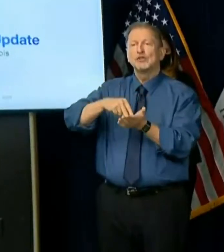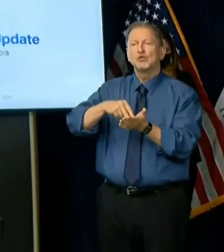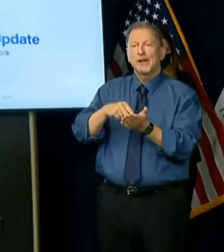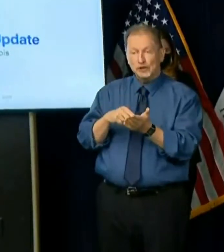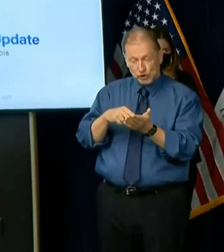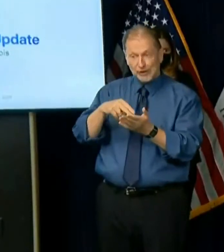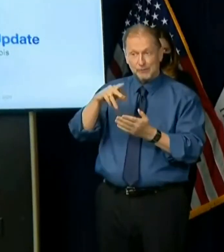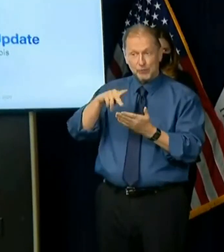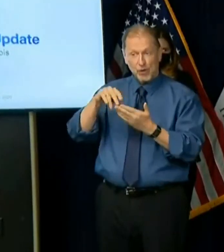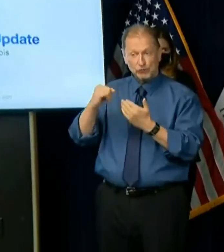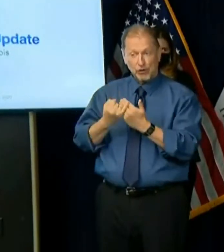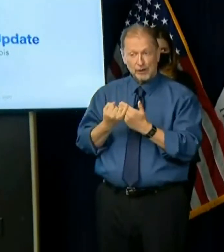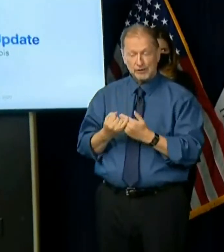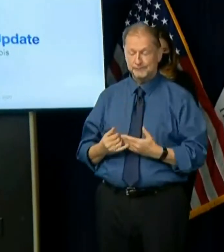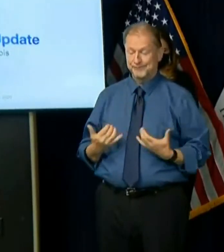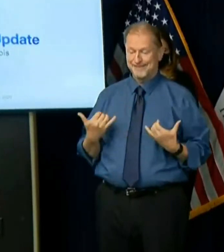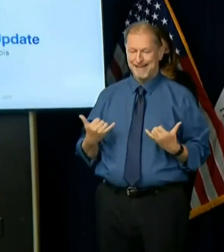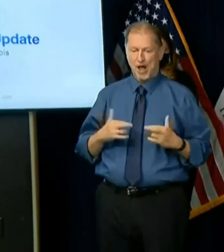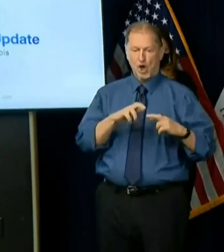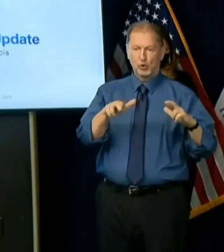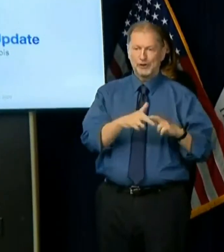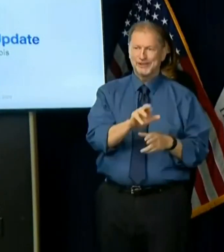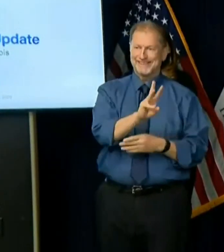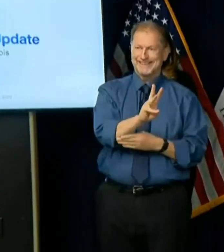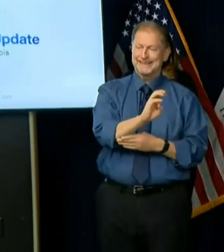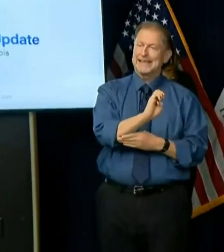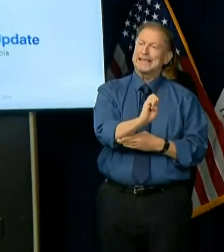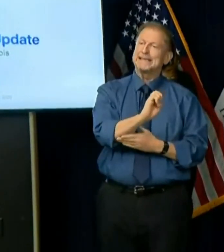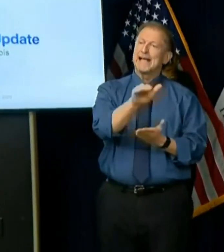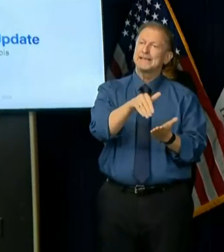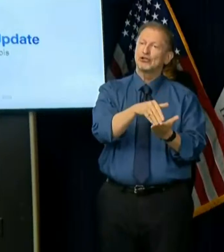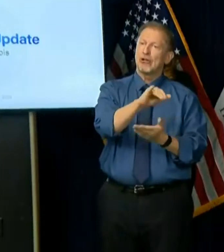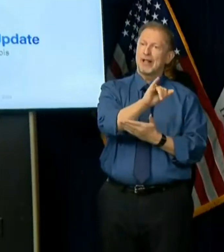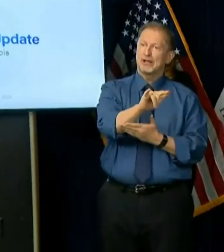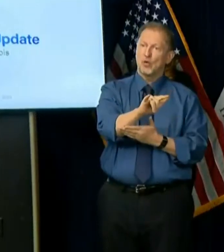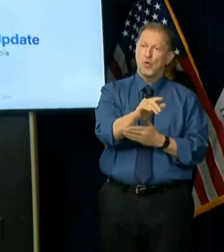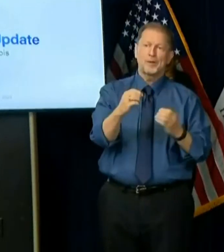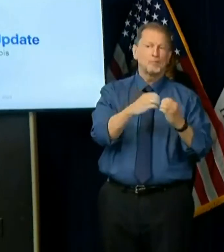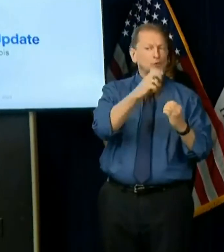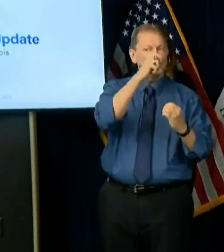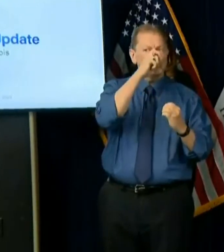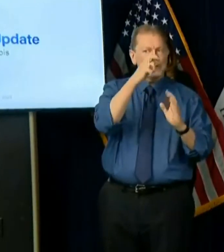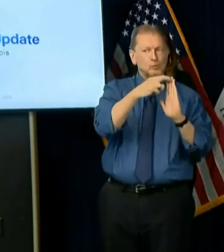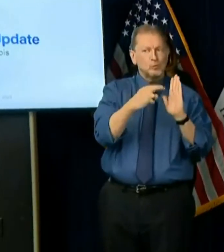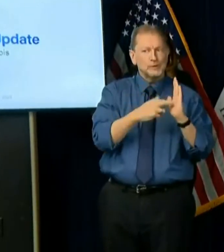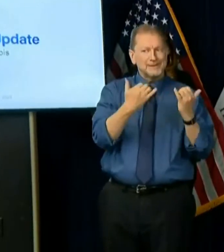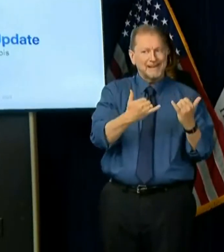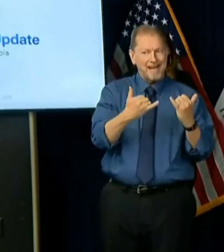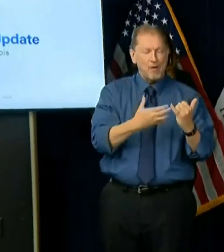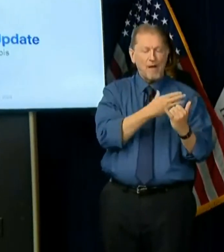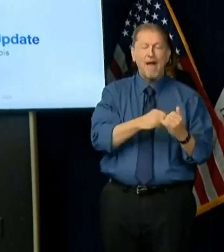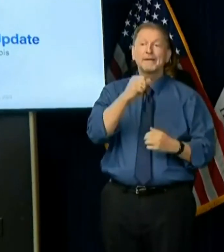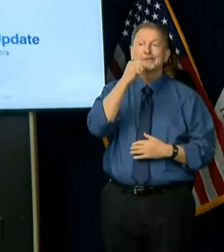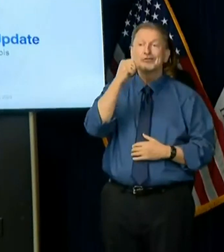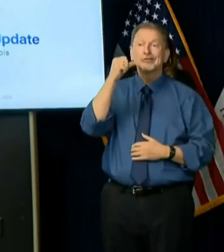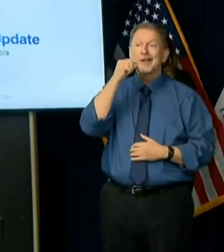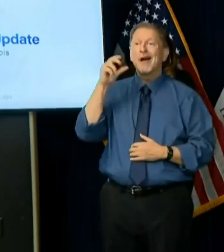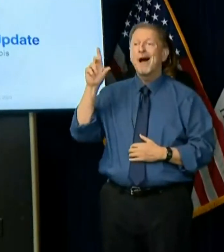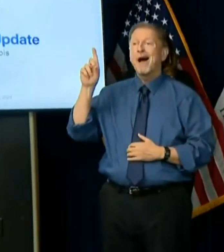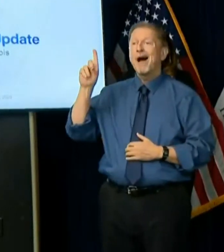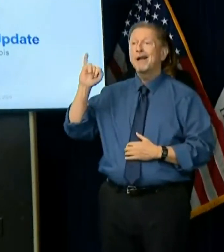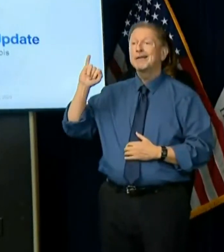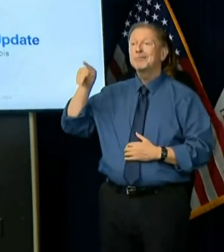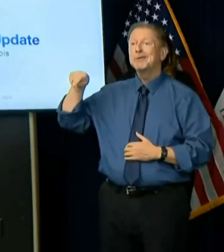take effect in Region 6, East Central Illinois, and yesterday IDPH announced that